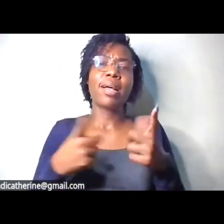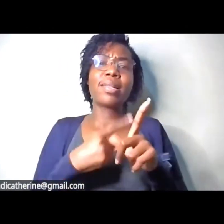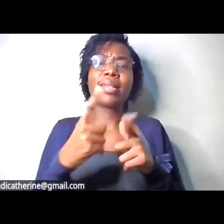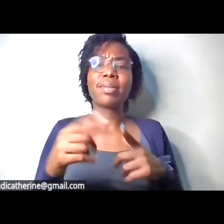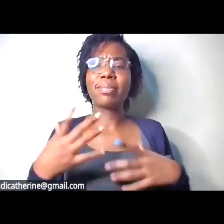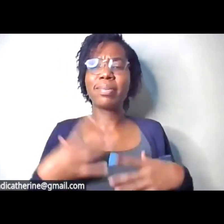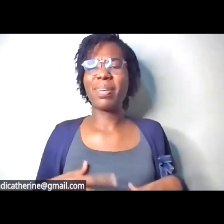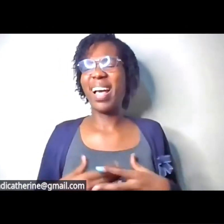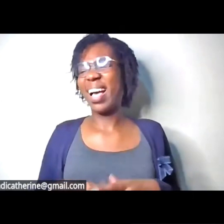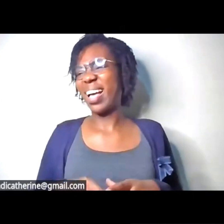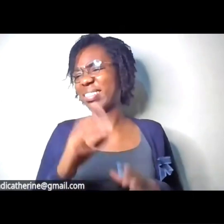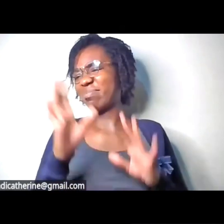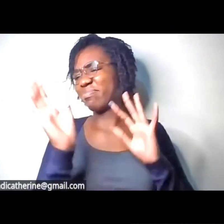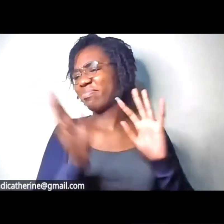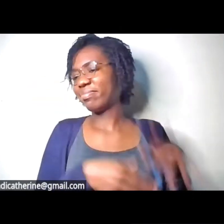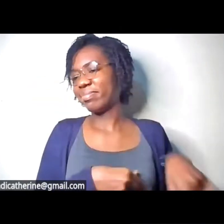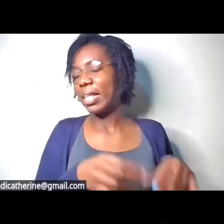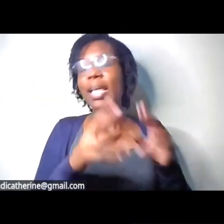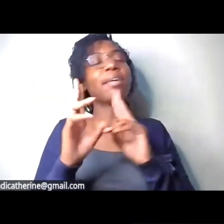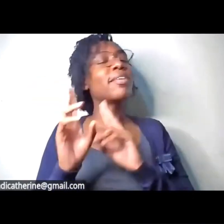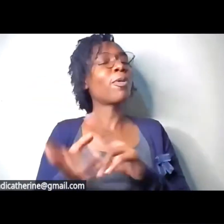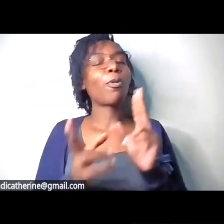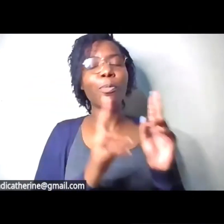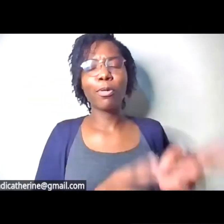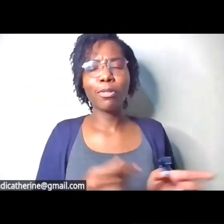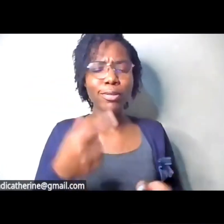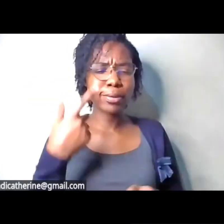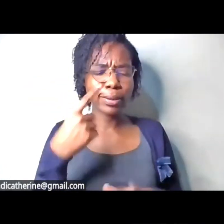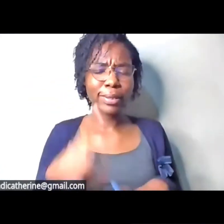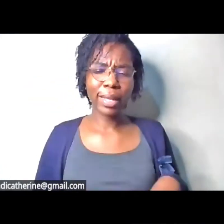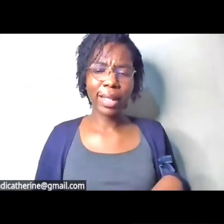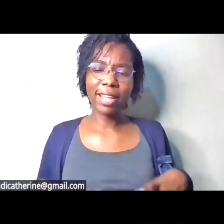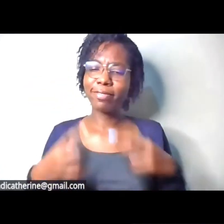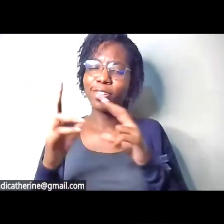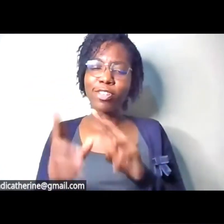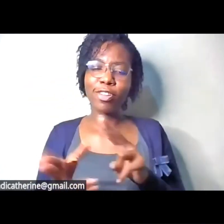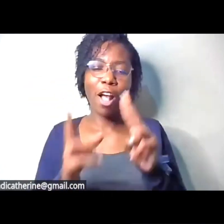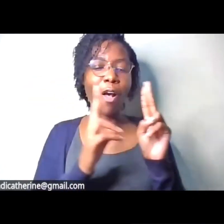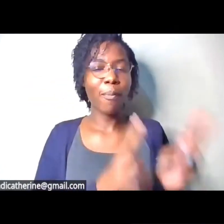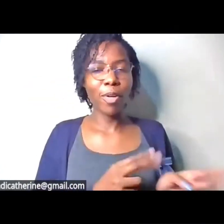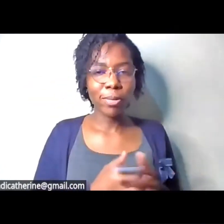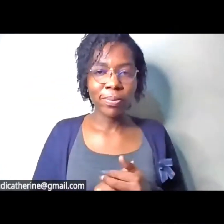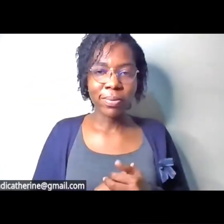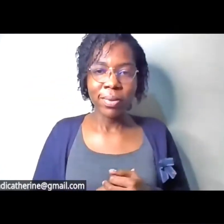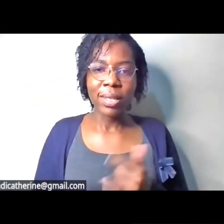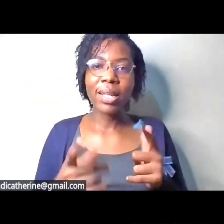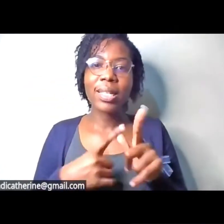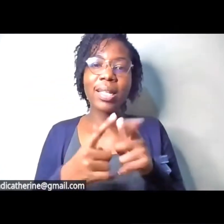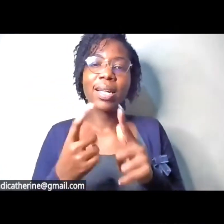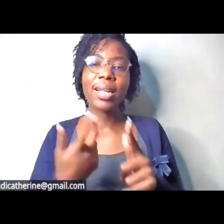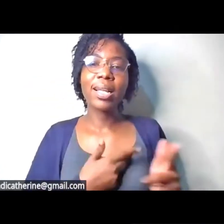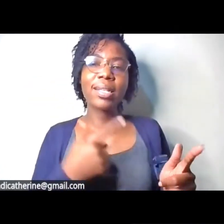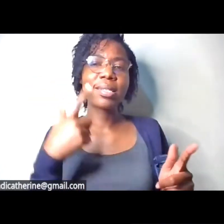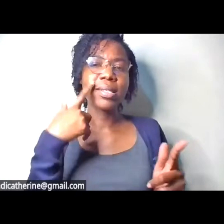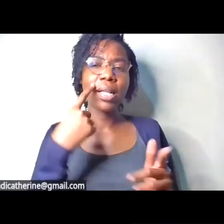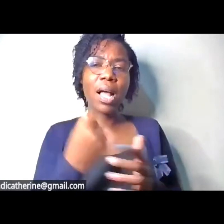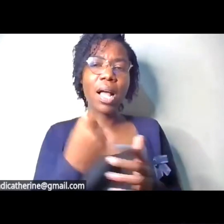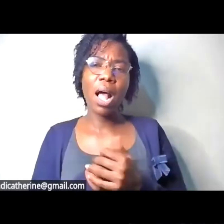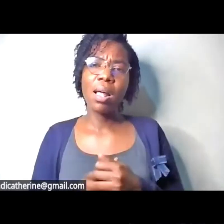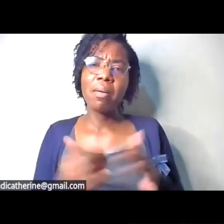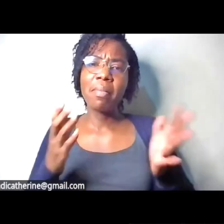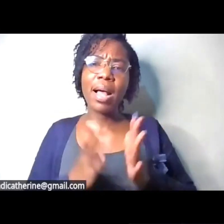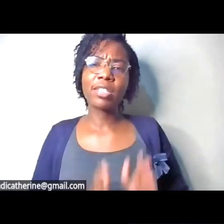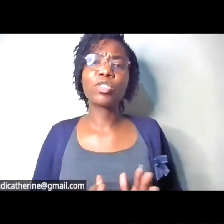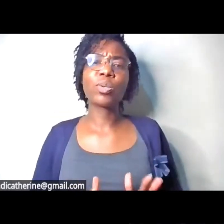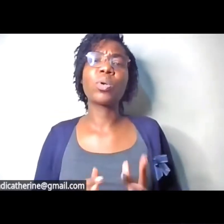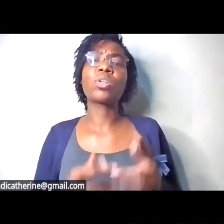like life has just become normal, until to the extent that nobody plays a role to nurture